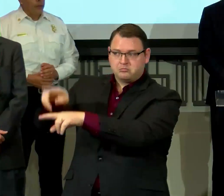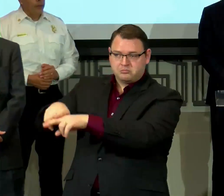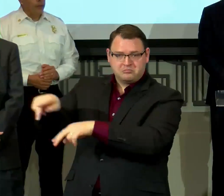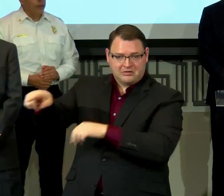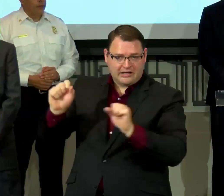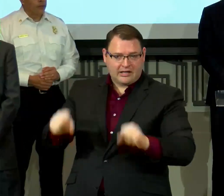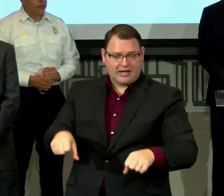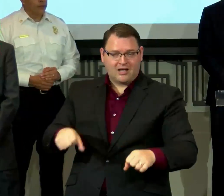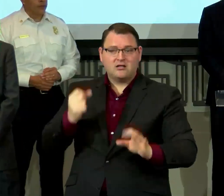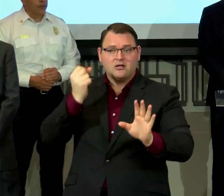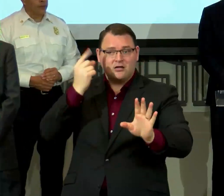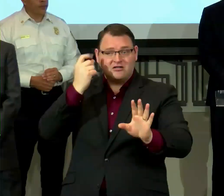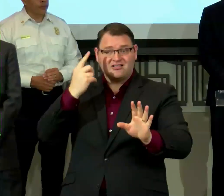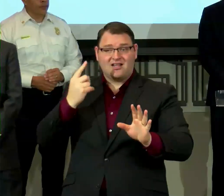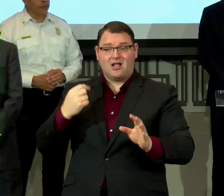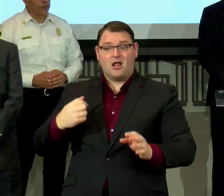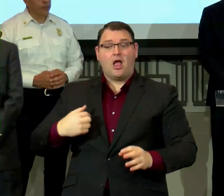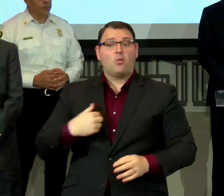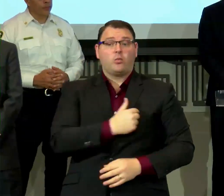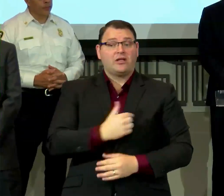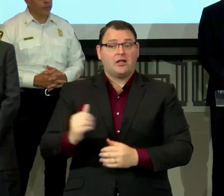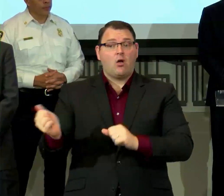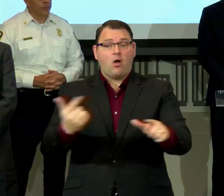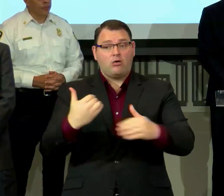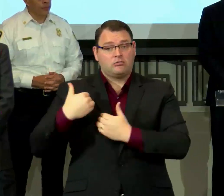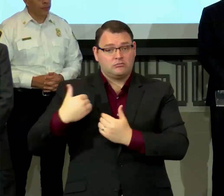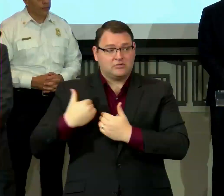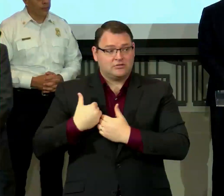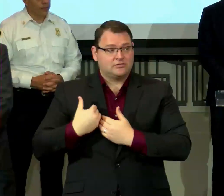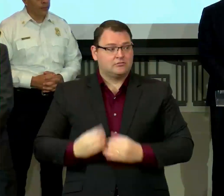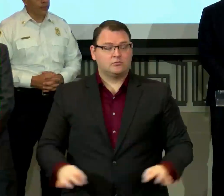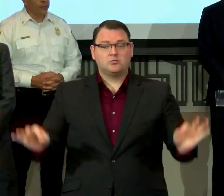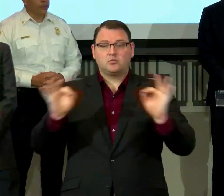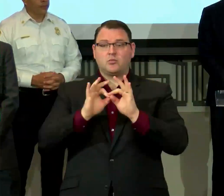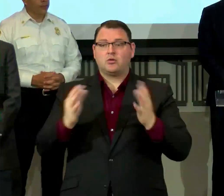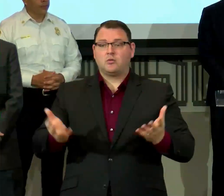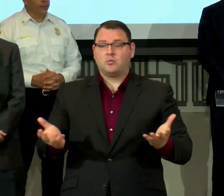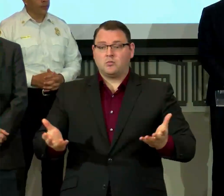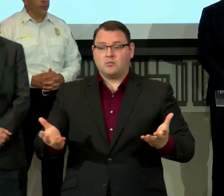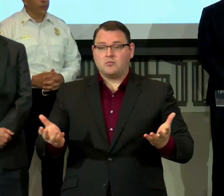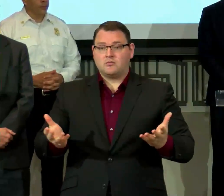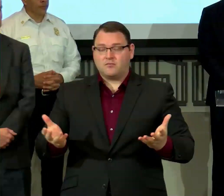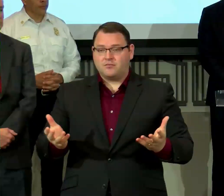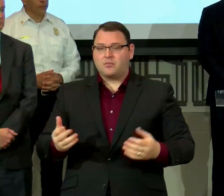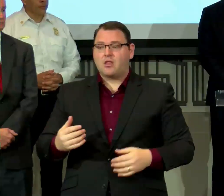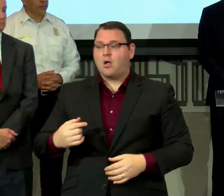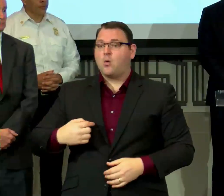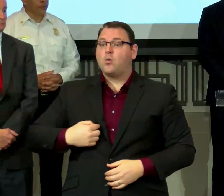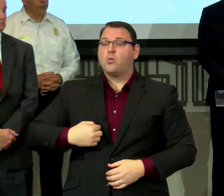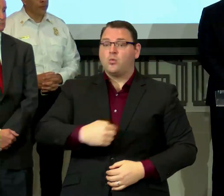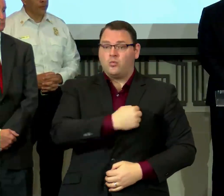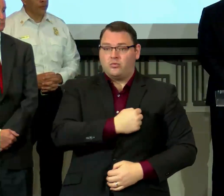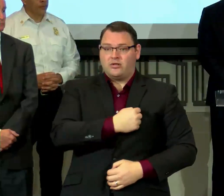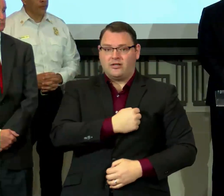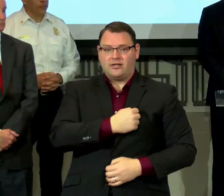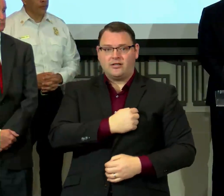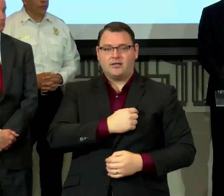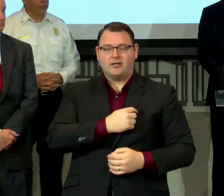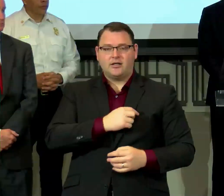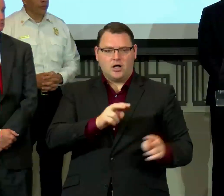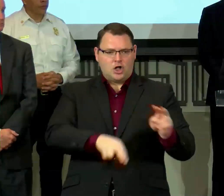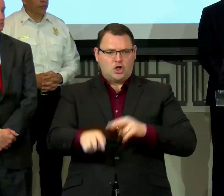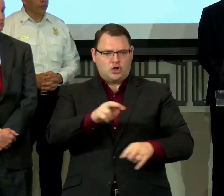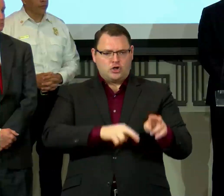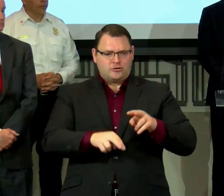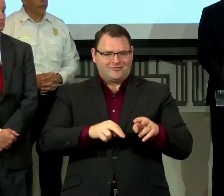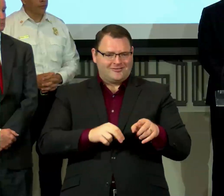don't overwhelm the hospital system. And the hospital system is going to need to expand as well, and there are plans to do that. But this is a community-wide effort,